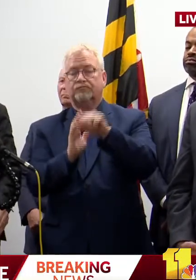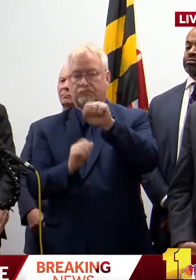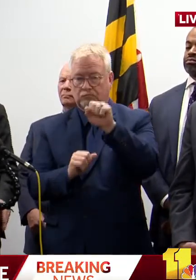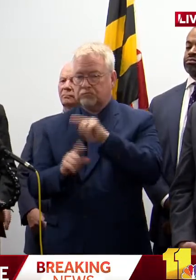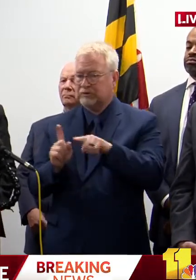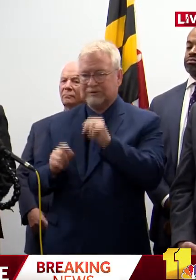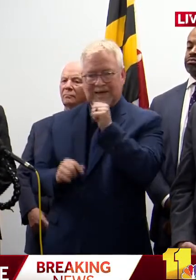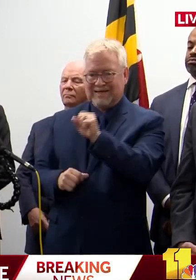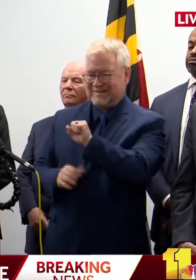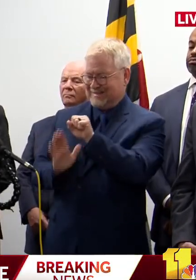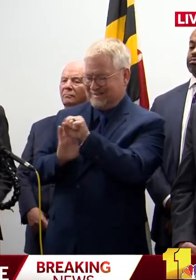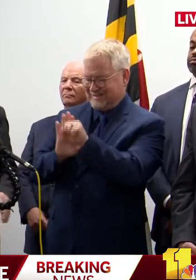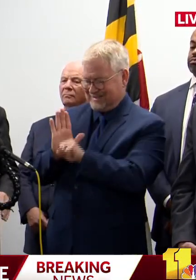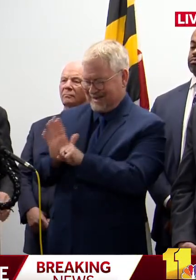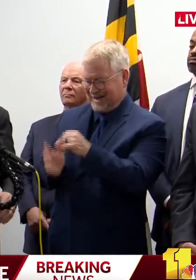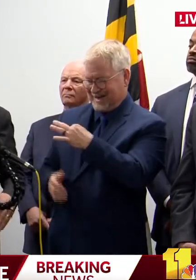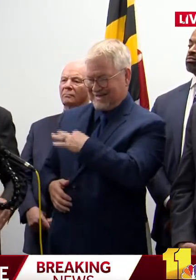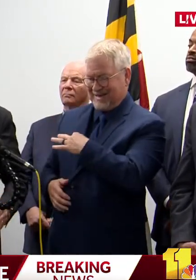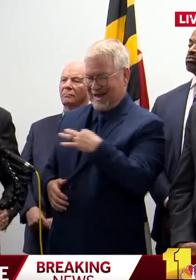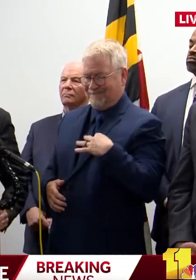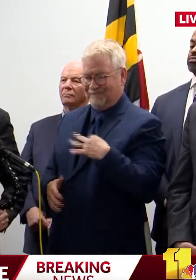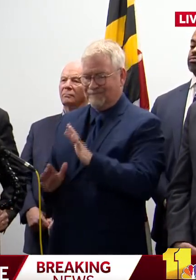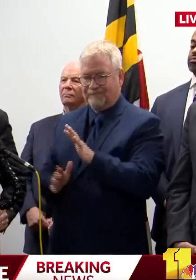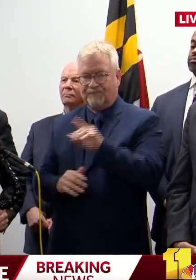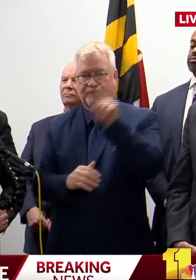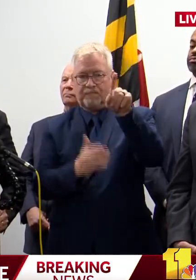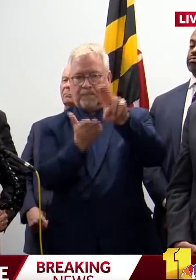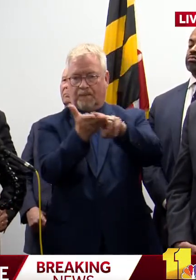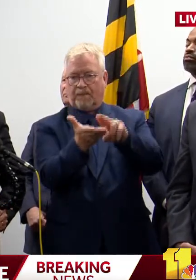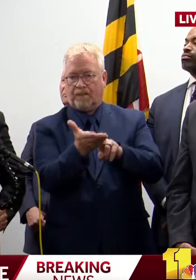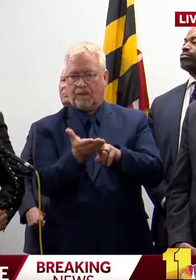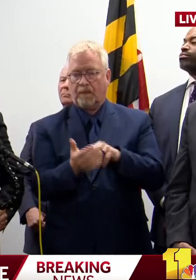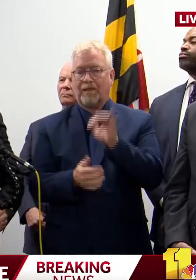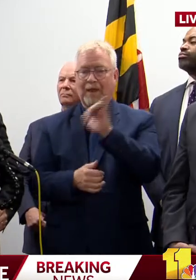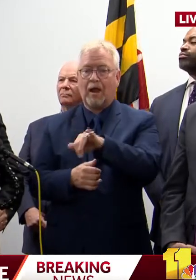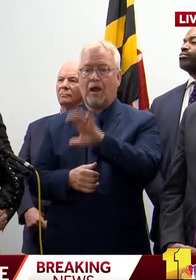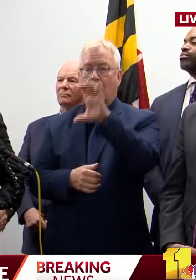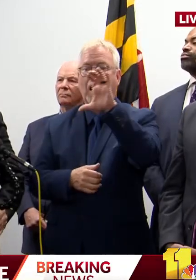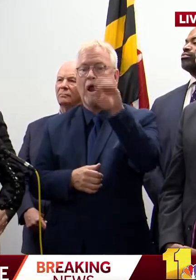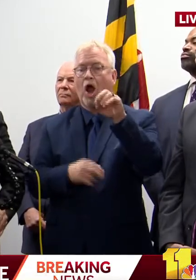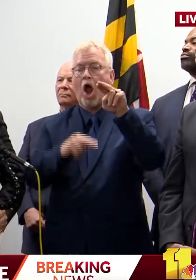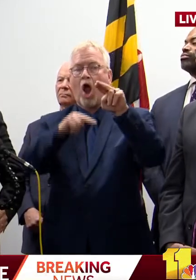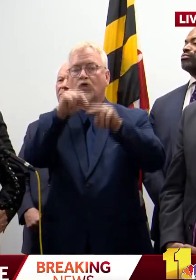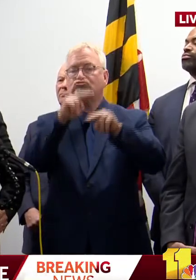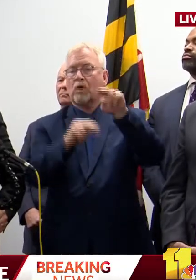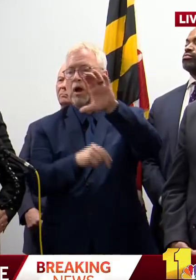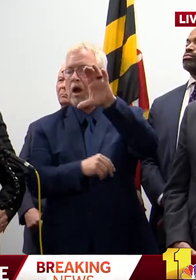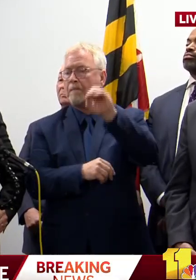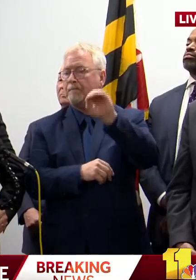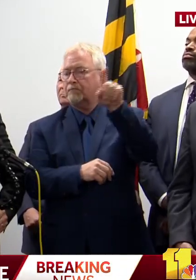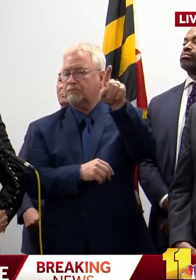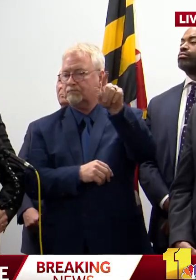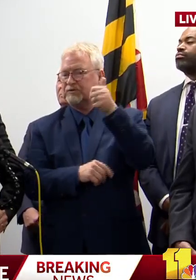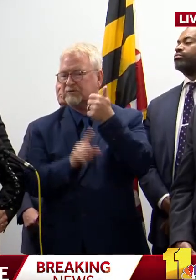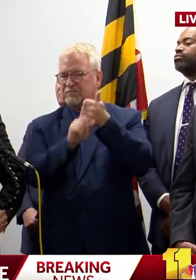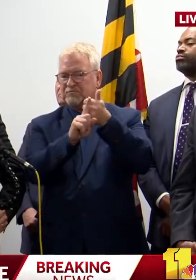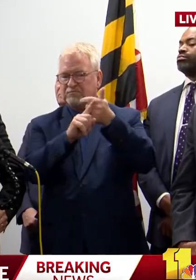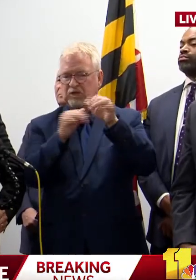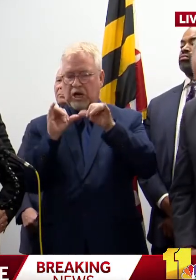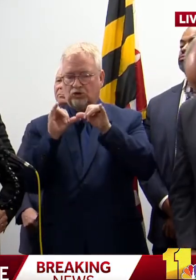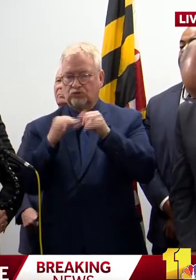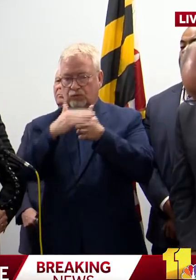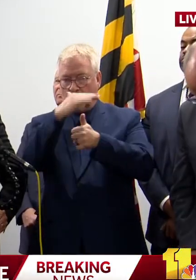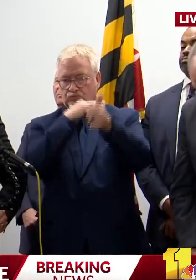Bronner, right? Bronner Builder. No, Bronner Builder is the construction company, and then there's another engineering company. I'll get you the name, and that was